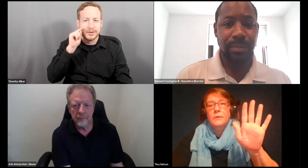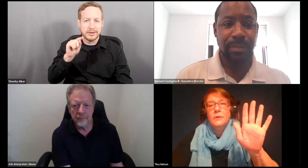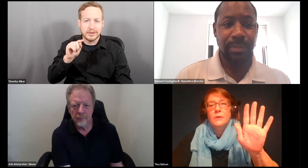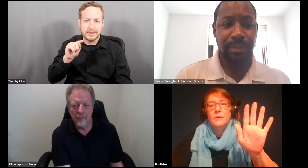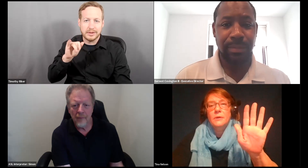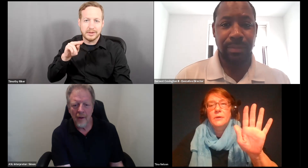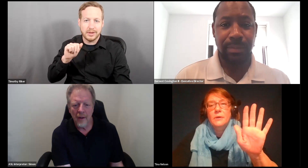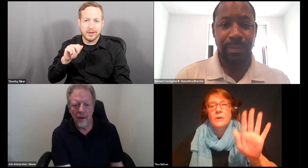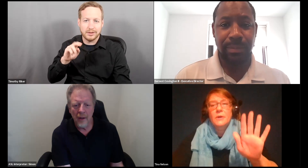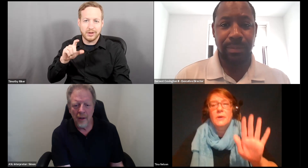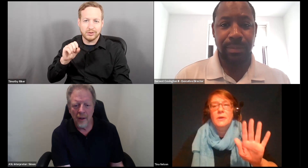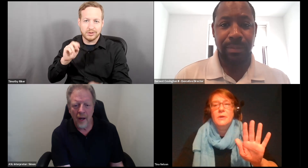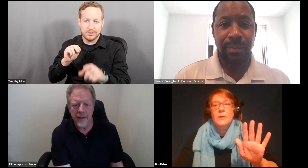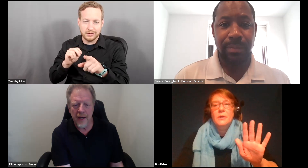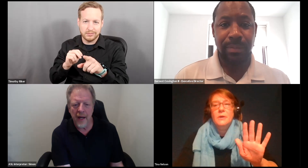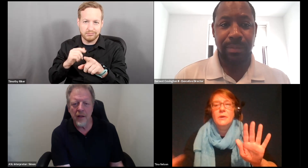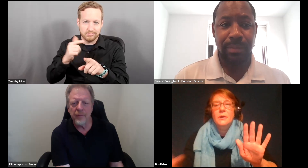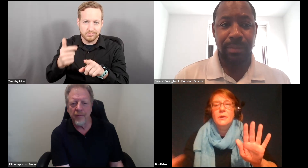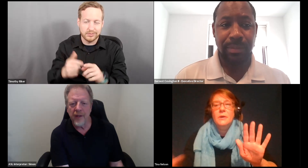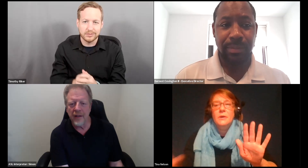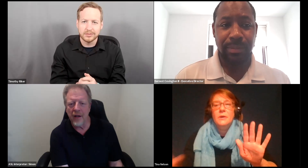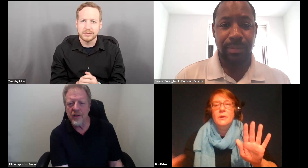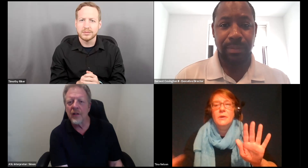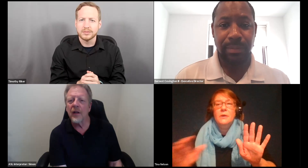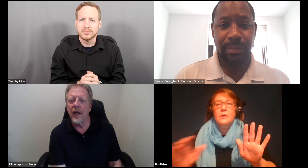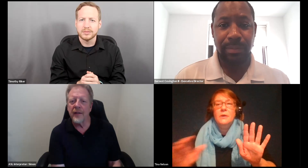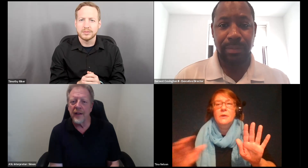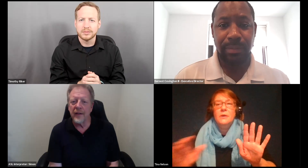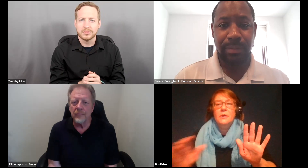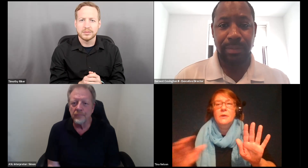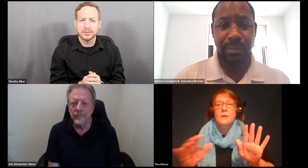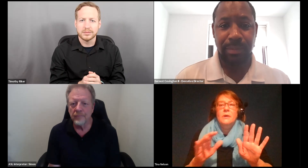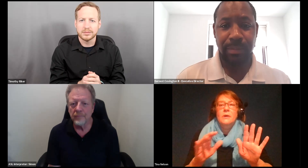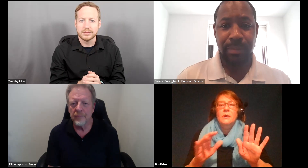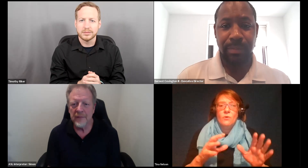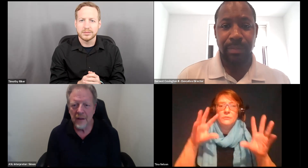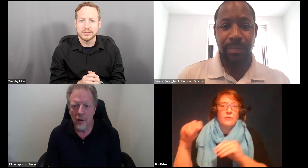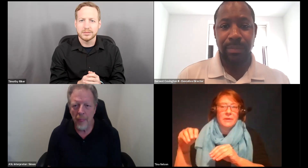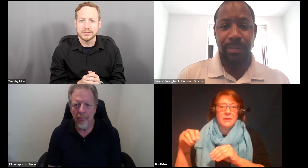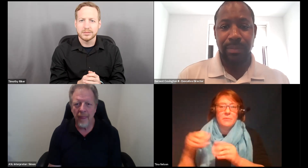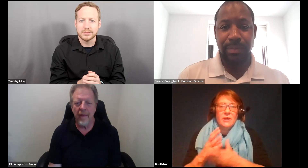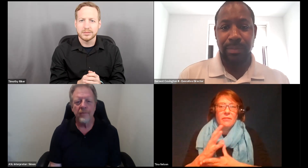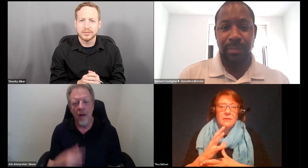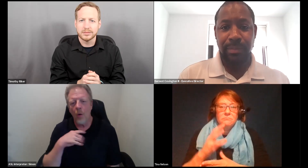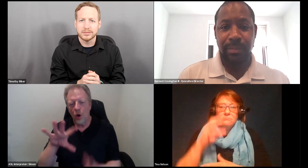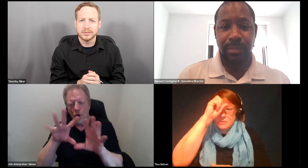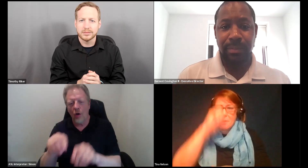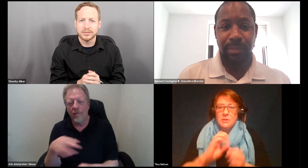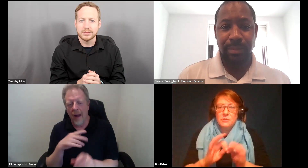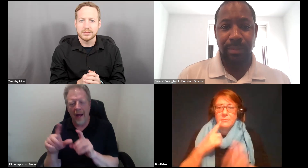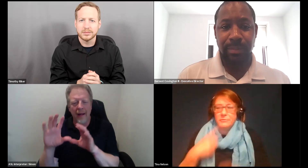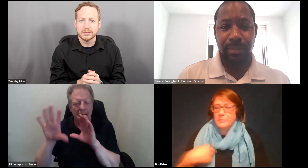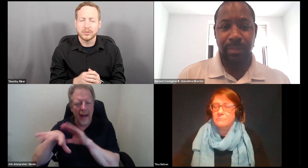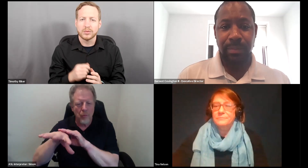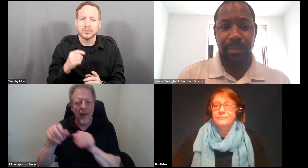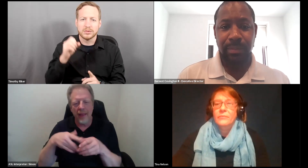I see a hand up from Tina Nelson. Go ahead, Tina. Oh, I'll turn off my camera and let Simon